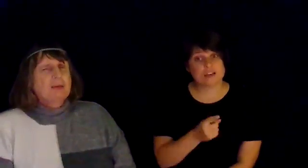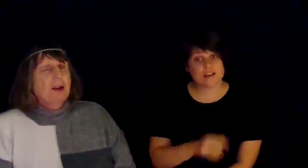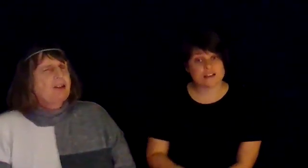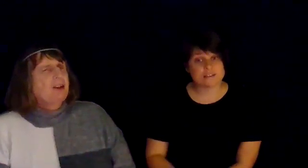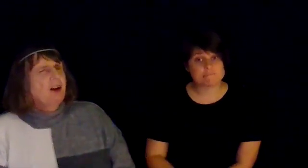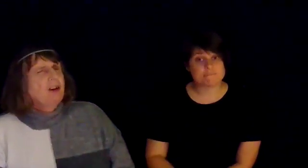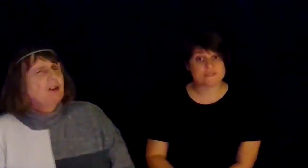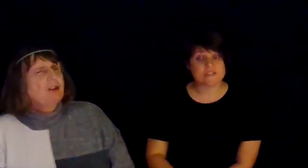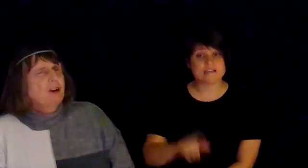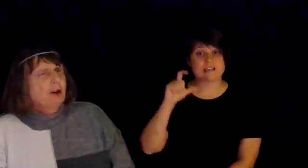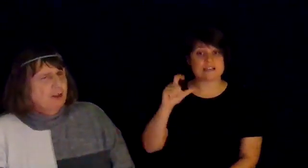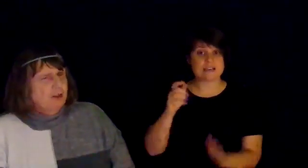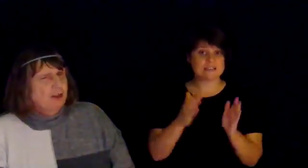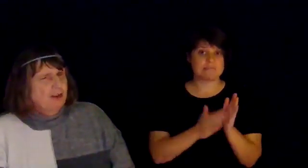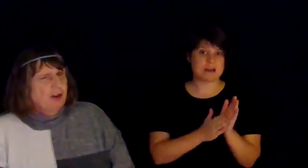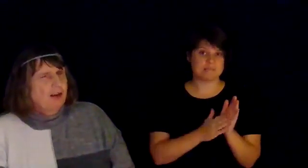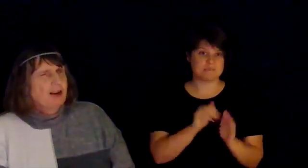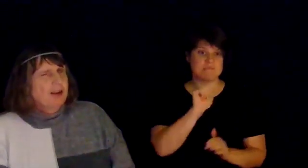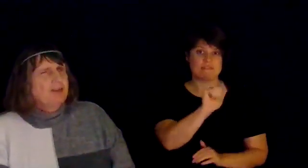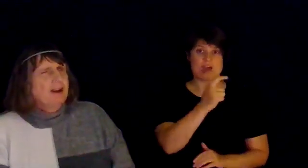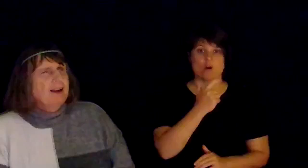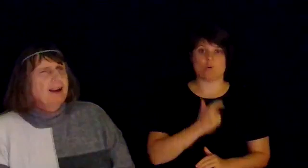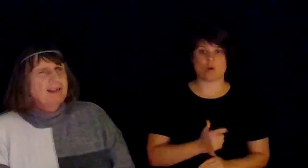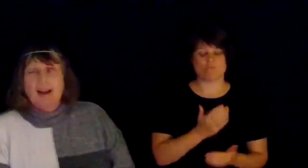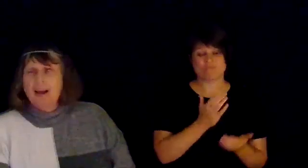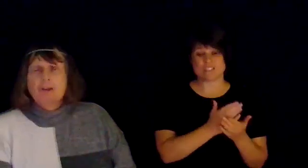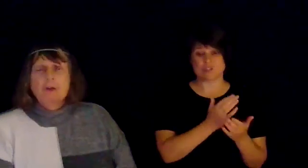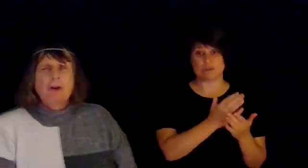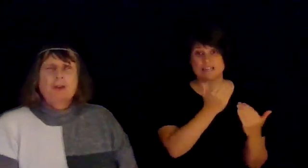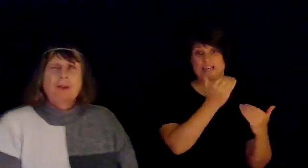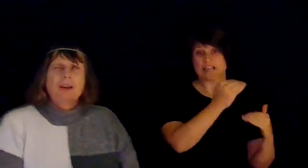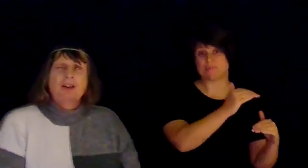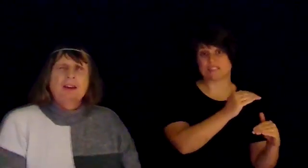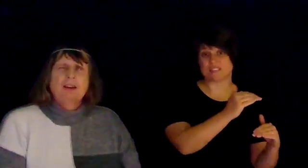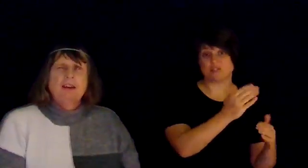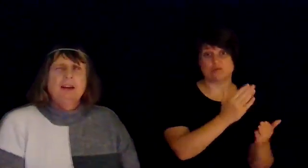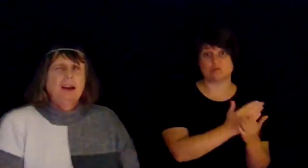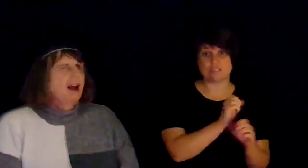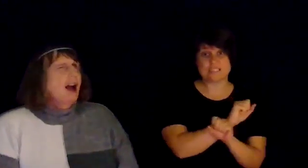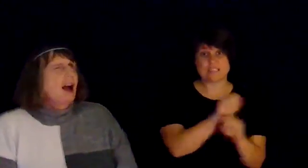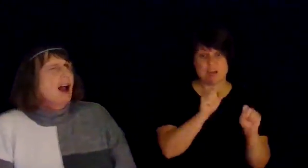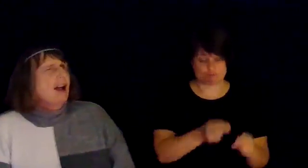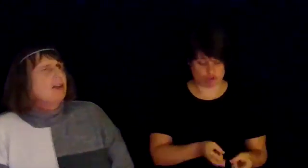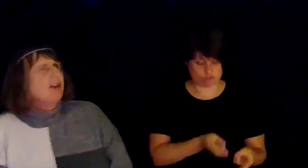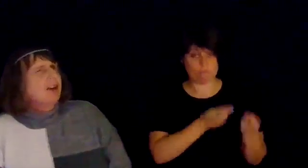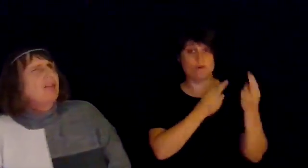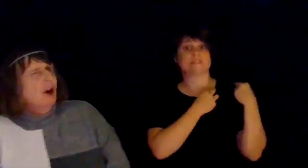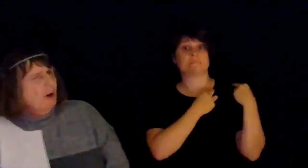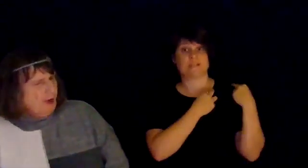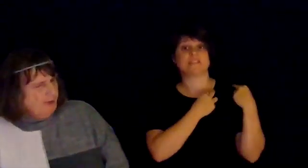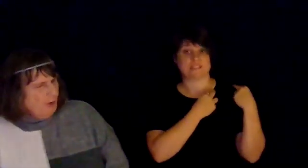the case manager can only do so much. It really is our responsibility